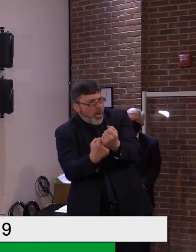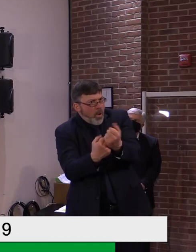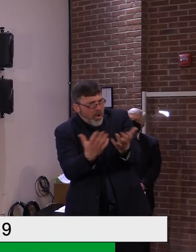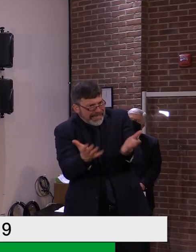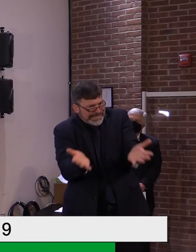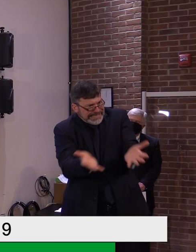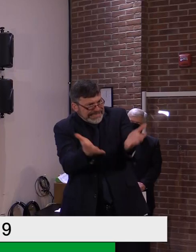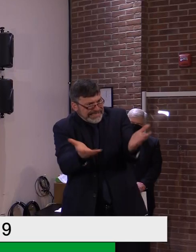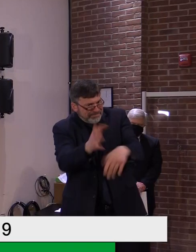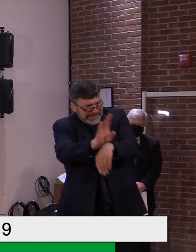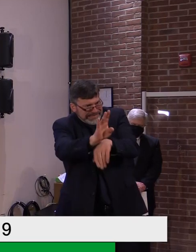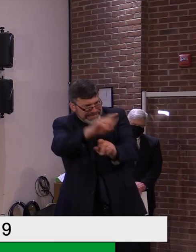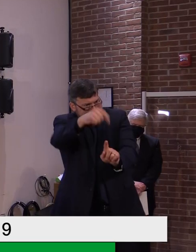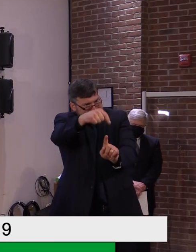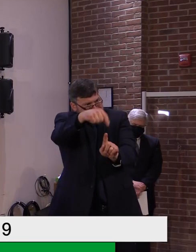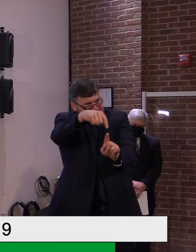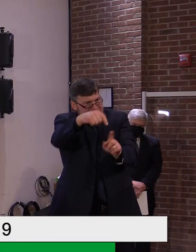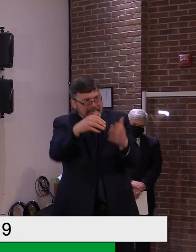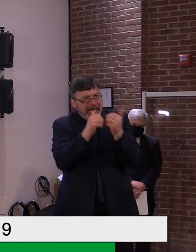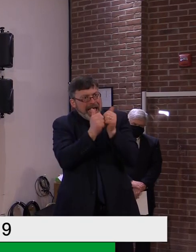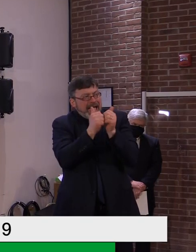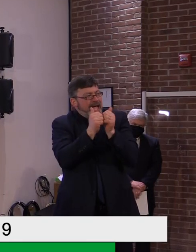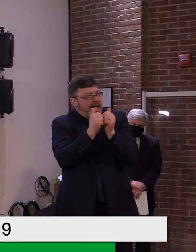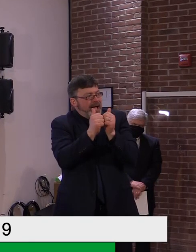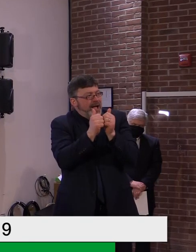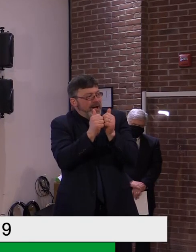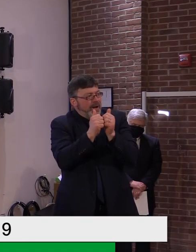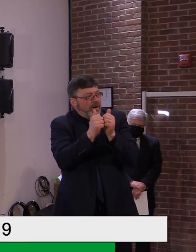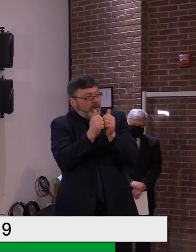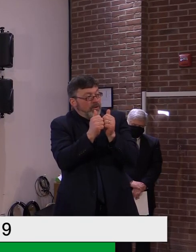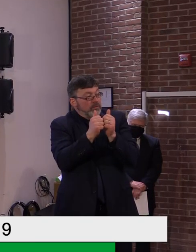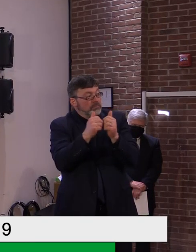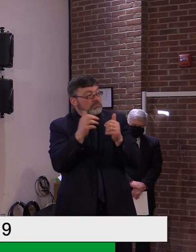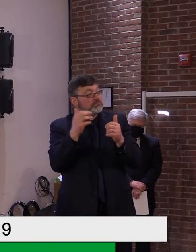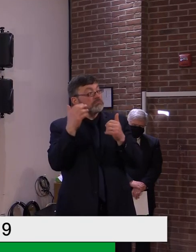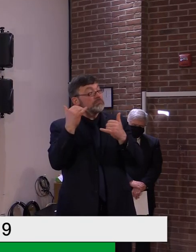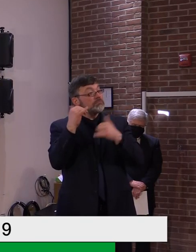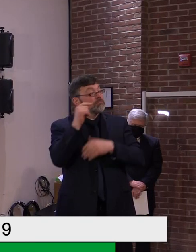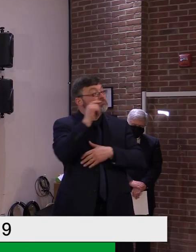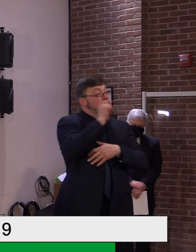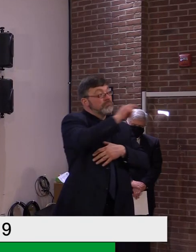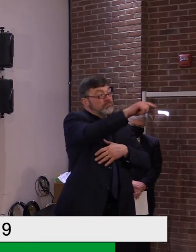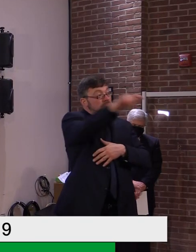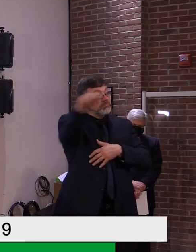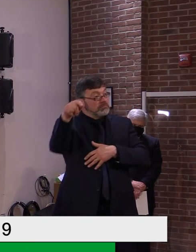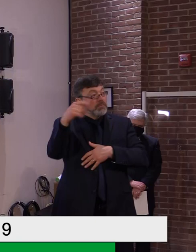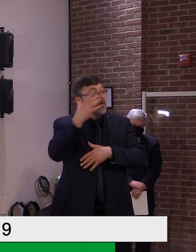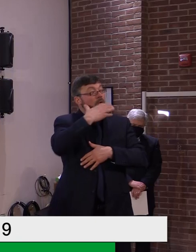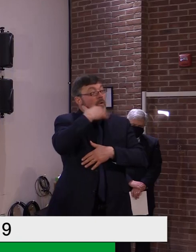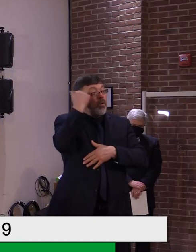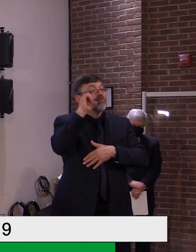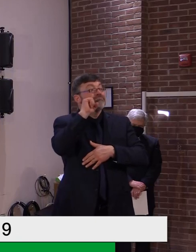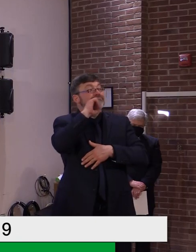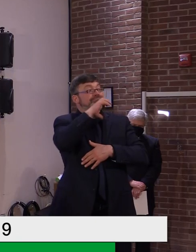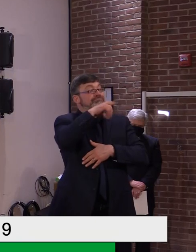And again, with more of our at-risk population being vaccinated, we agreed that, you know, we were not